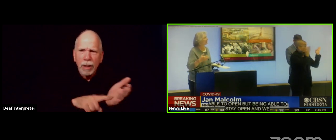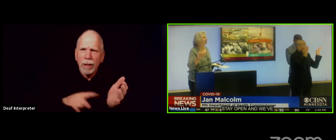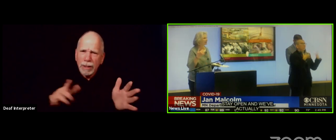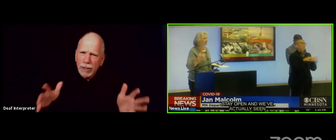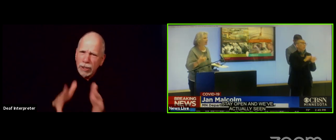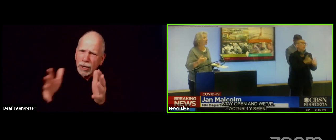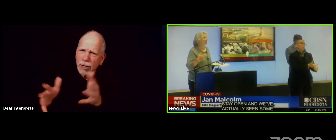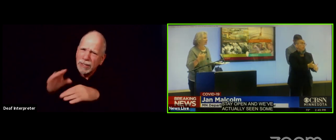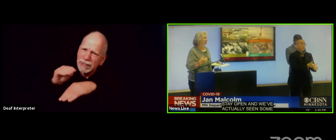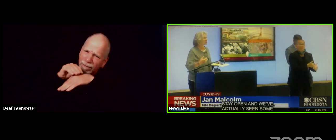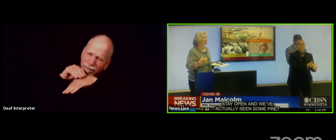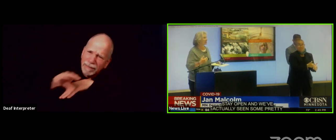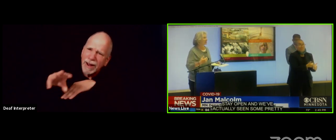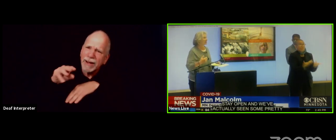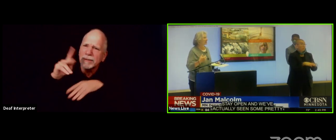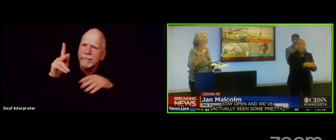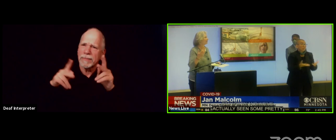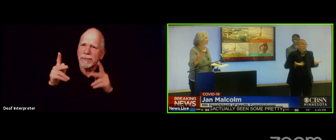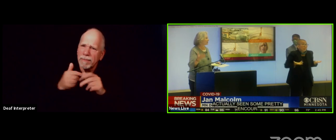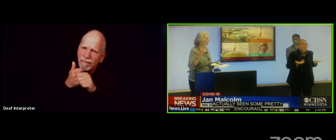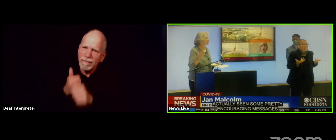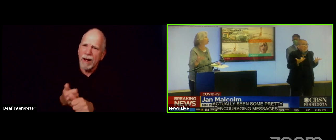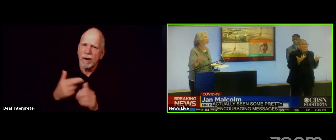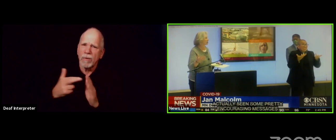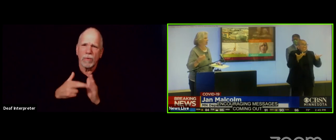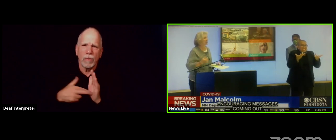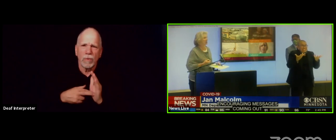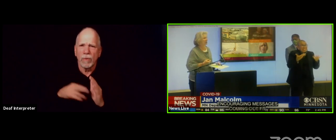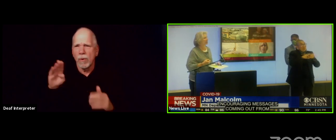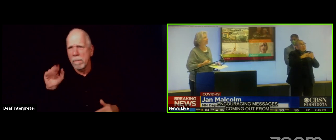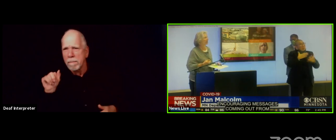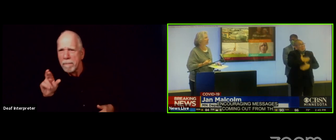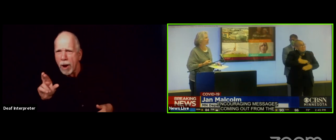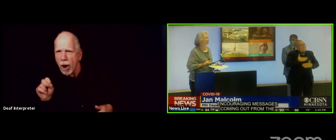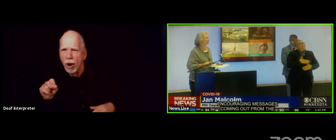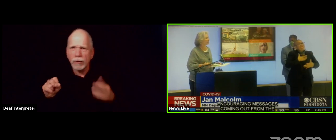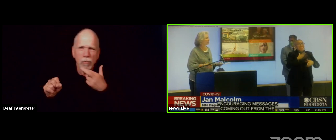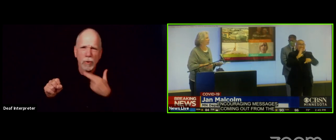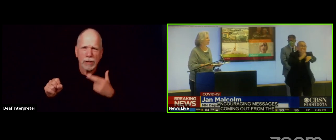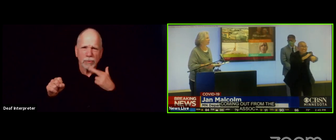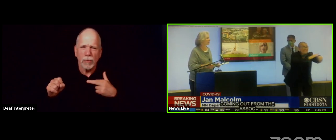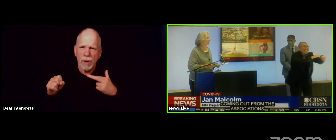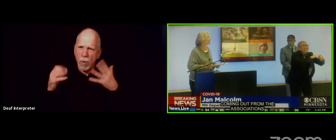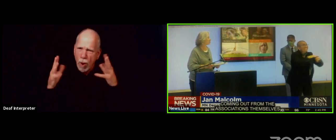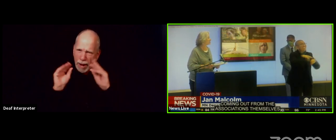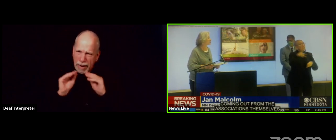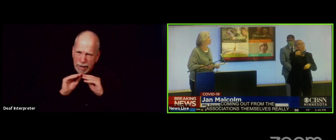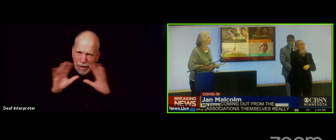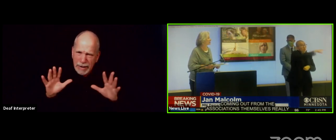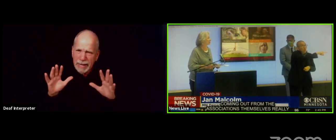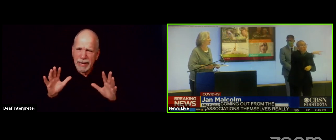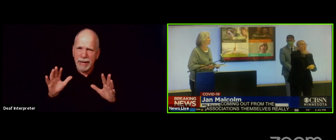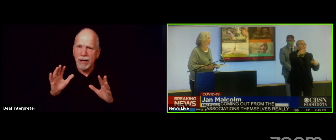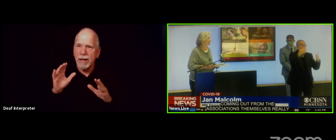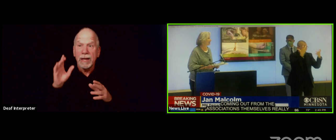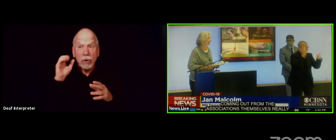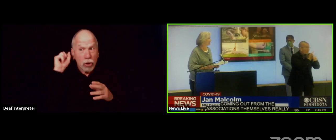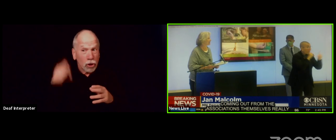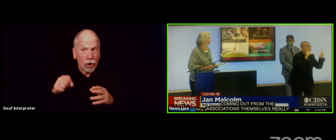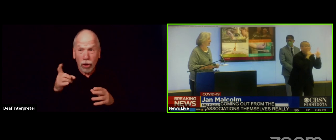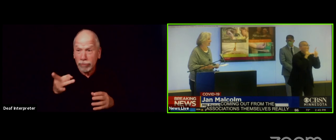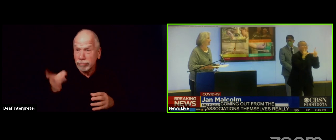out from the associations themselves, really urging proprietors to be sure that the rules are